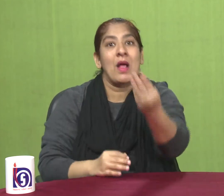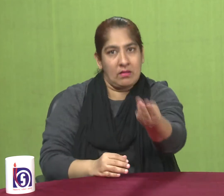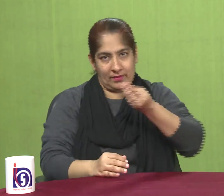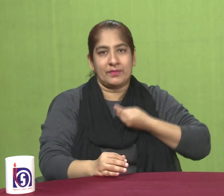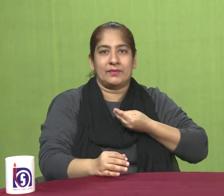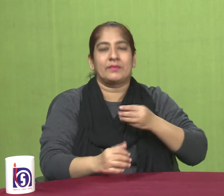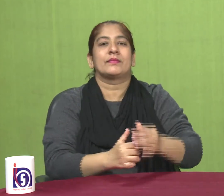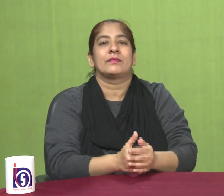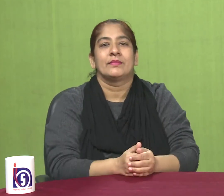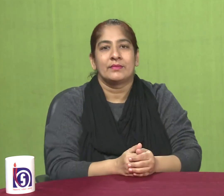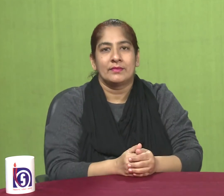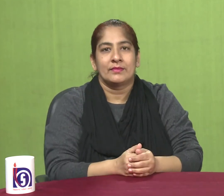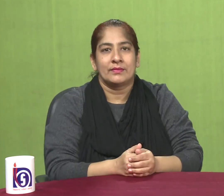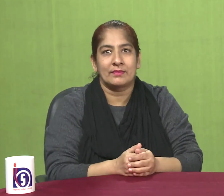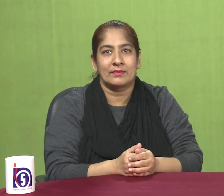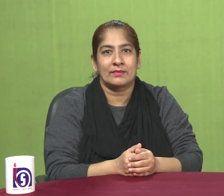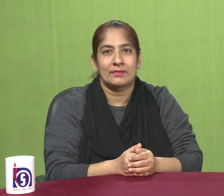mate's receipt,